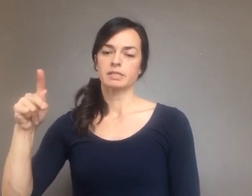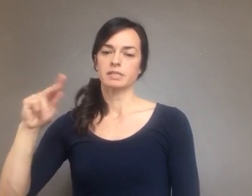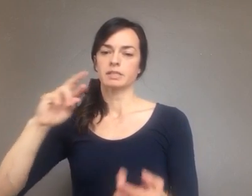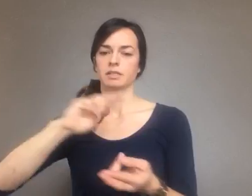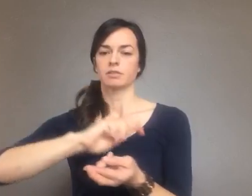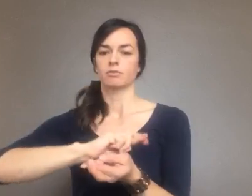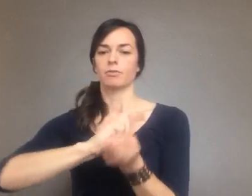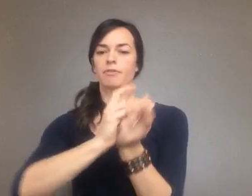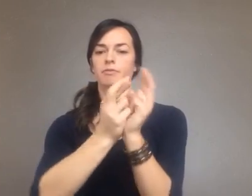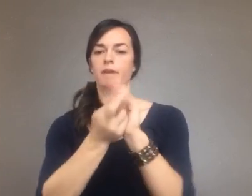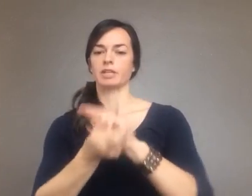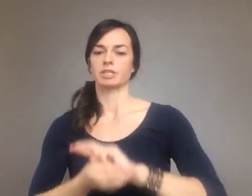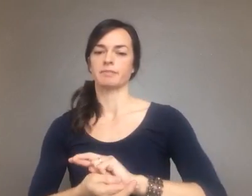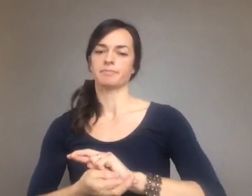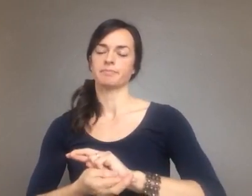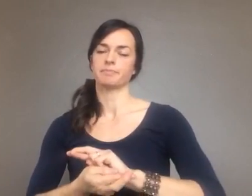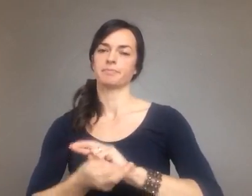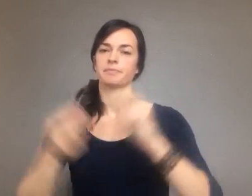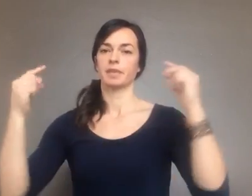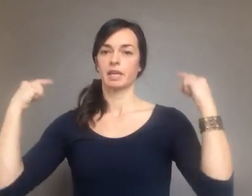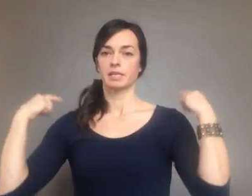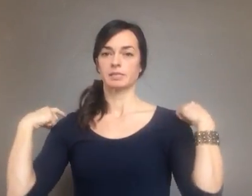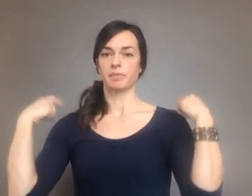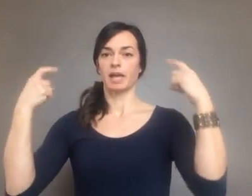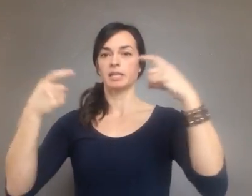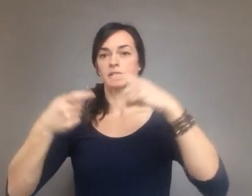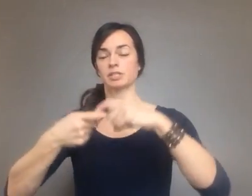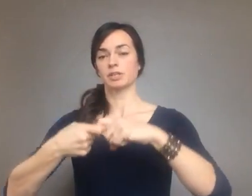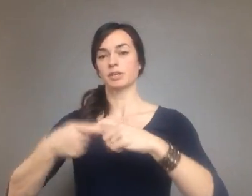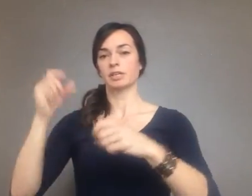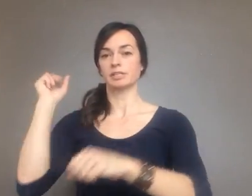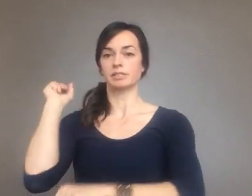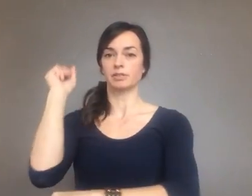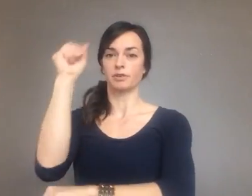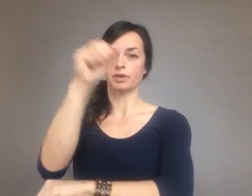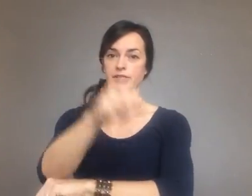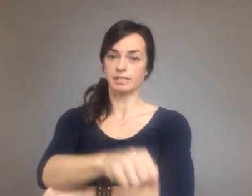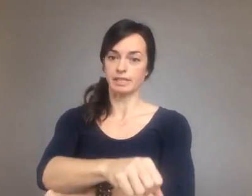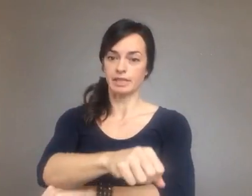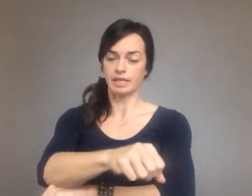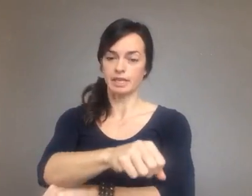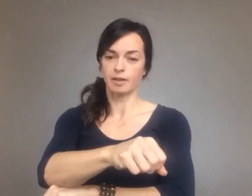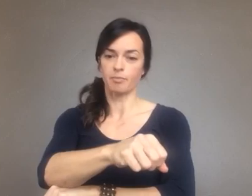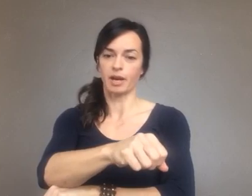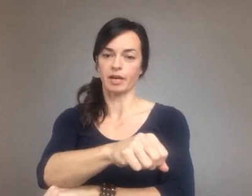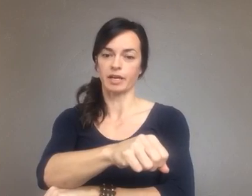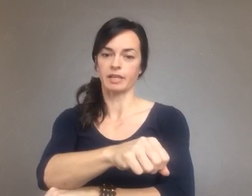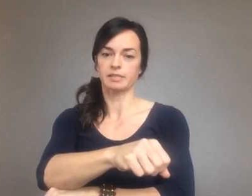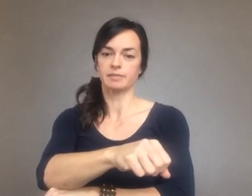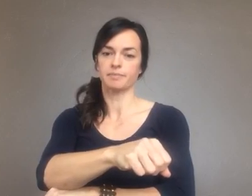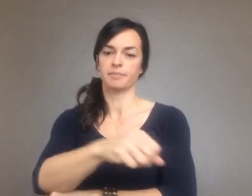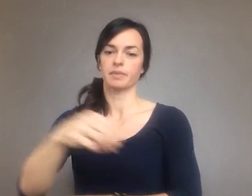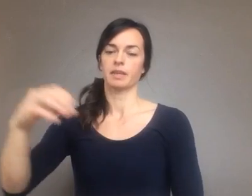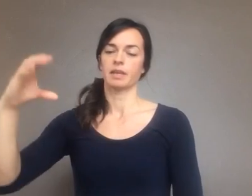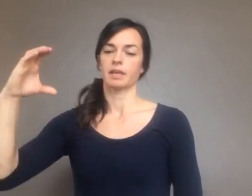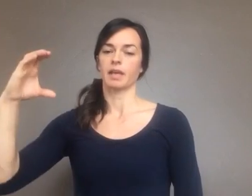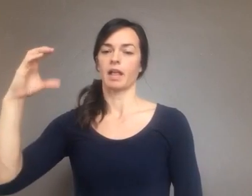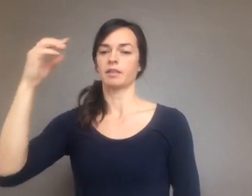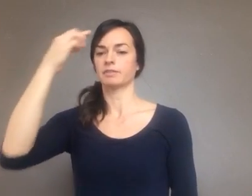Protestant Reformation. Spanish Conquistadors in the Americas.